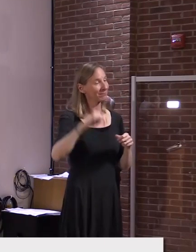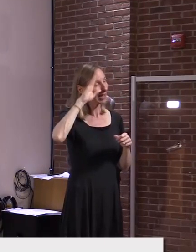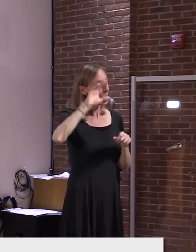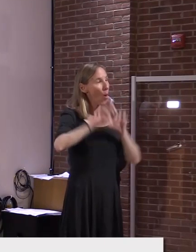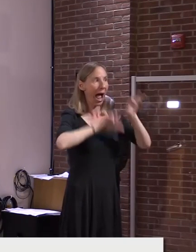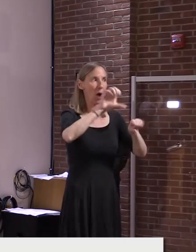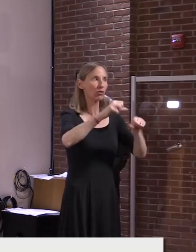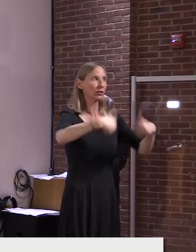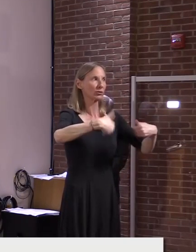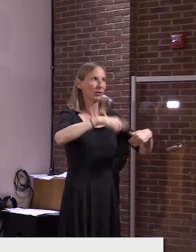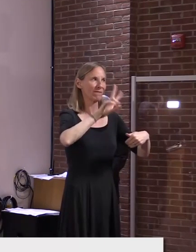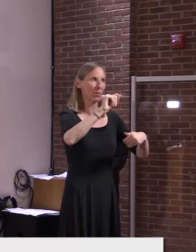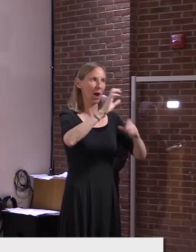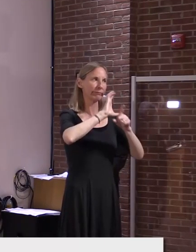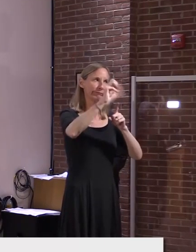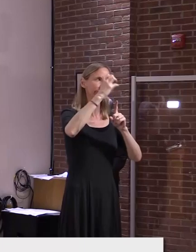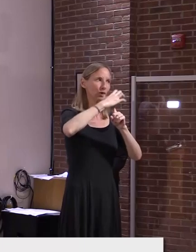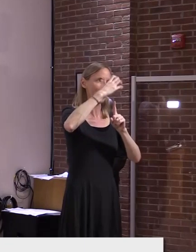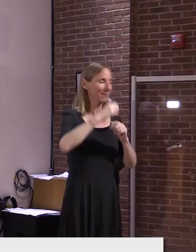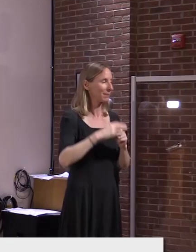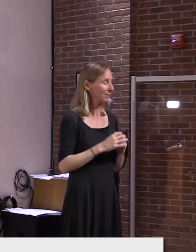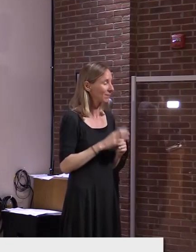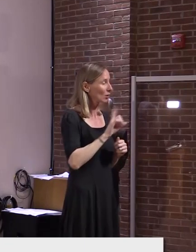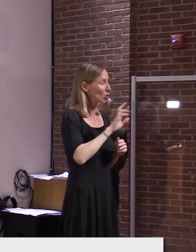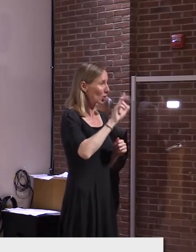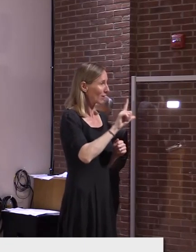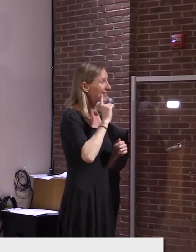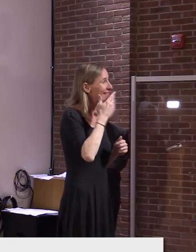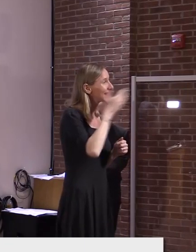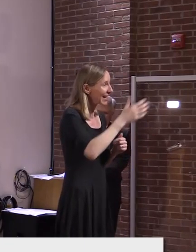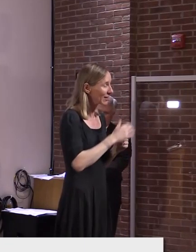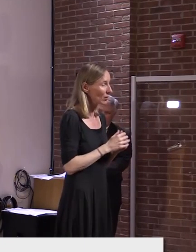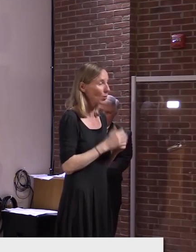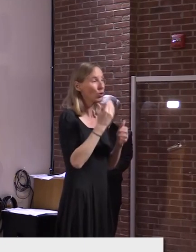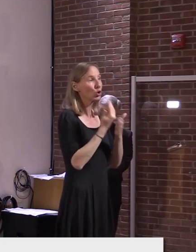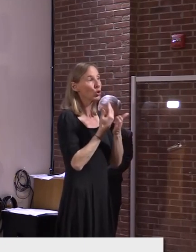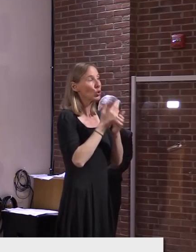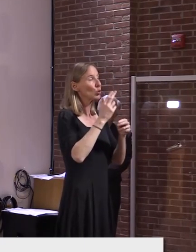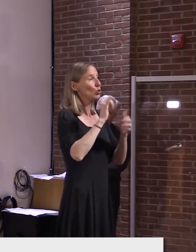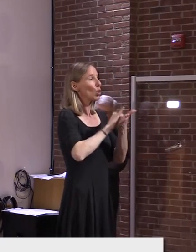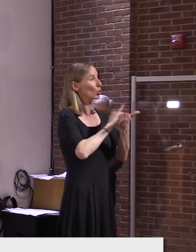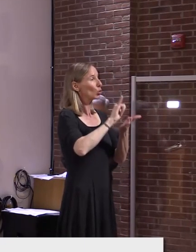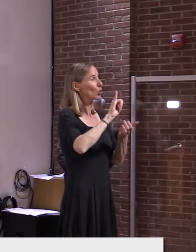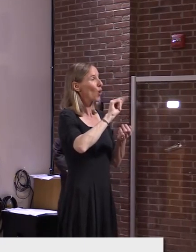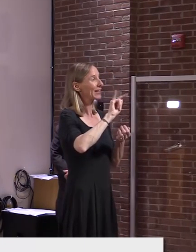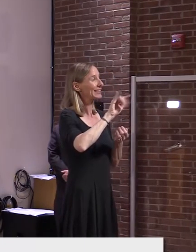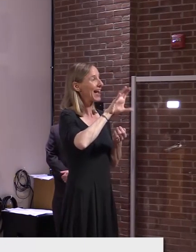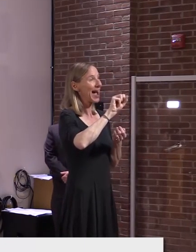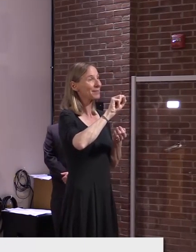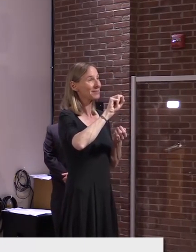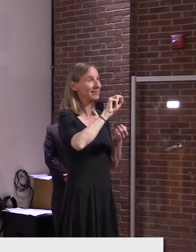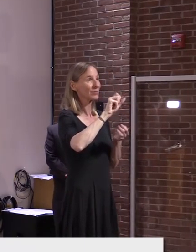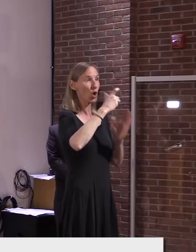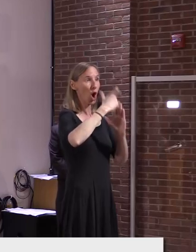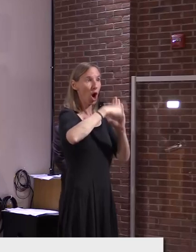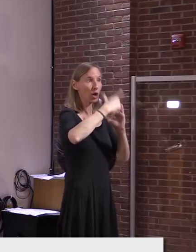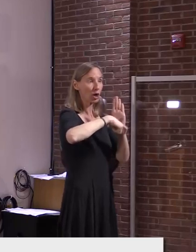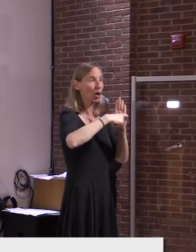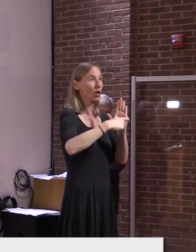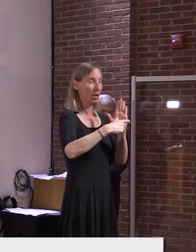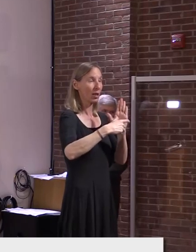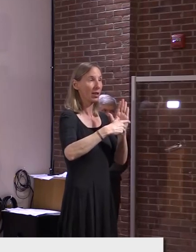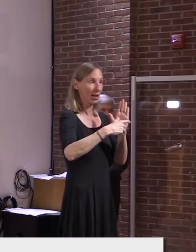job by Vermont. Yeah, thank you. And if you use the New York Times article that recently came out looking at all the states and who's still